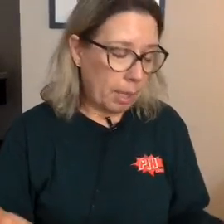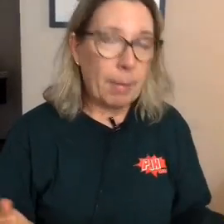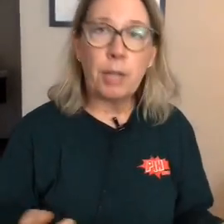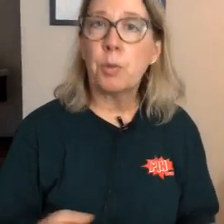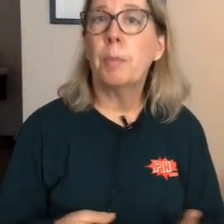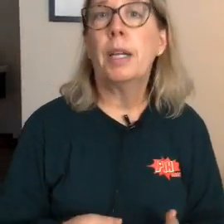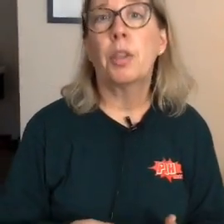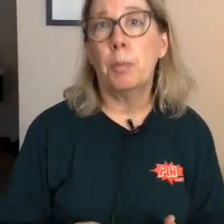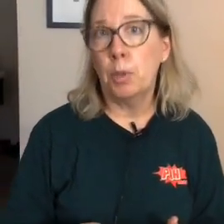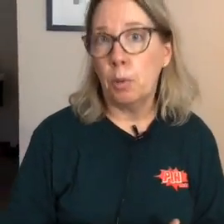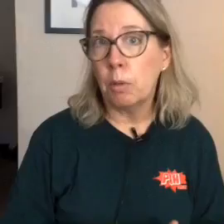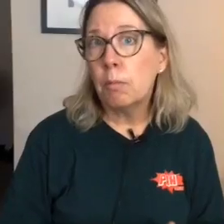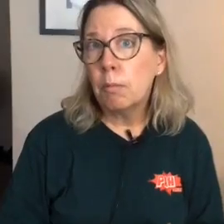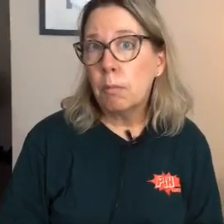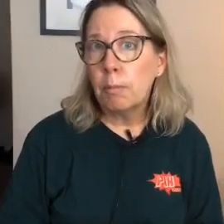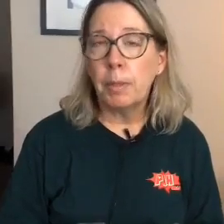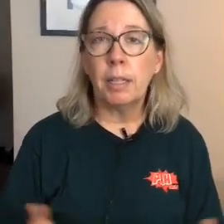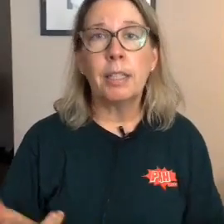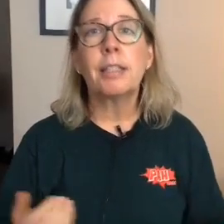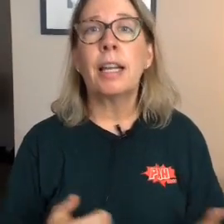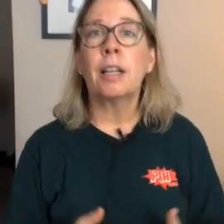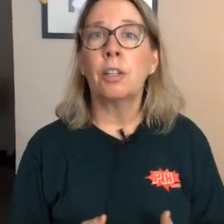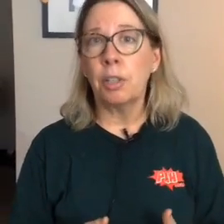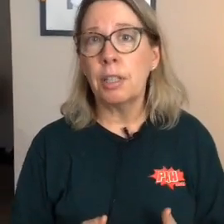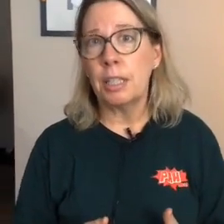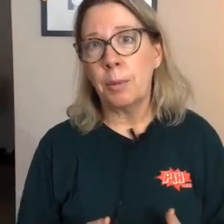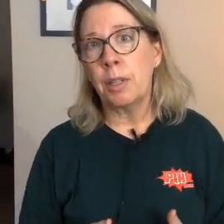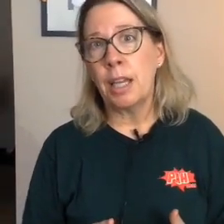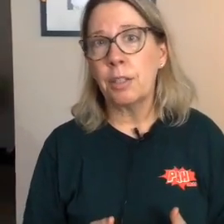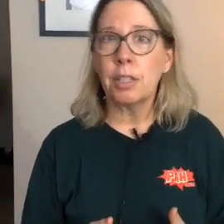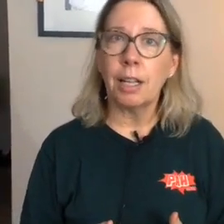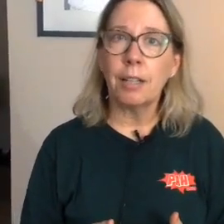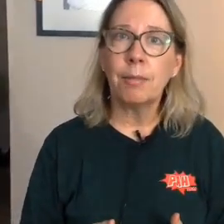might as well be on the moon. But let's take a look and see what that looks like.